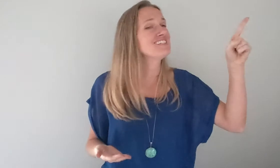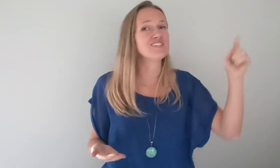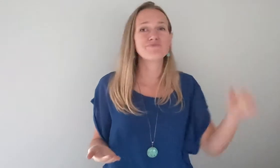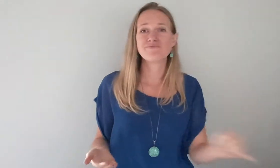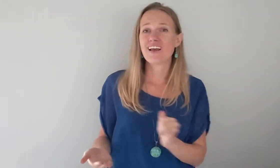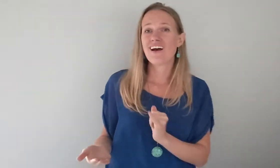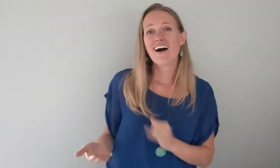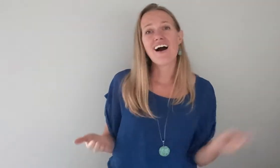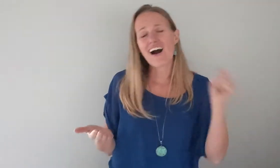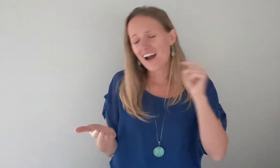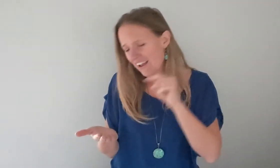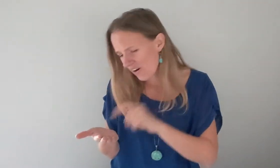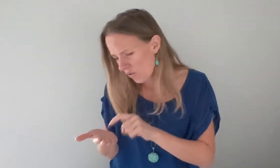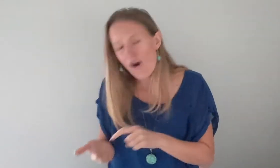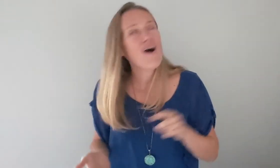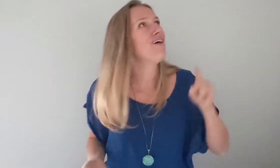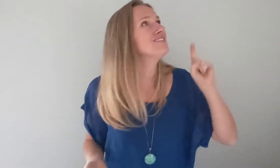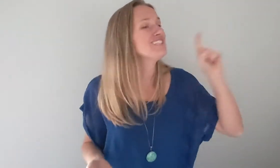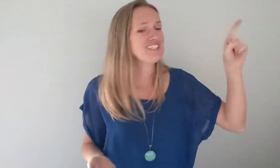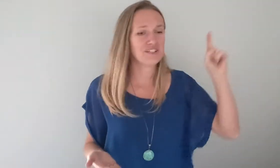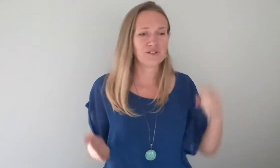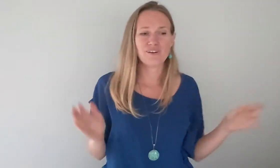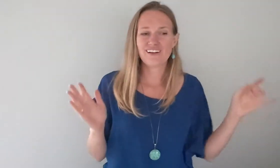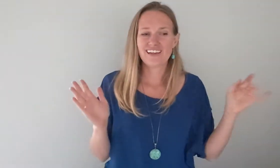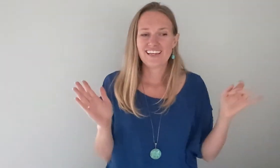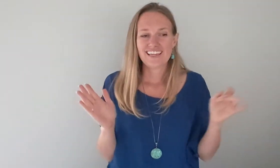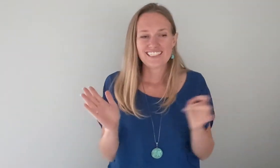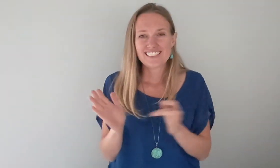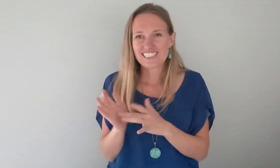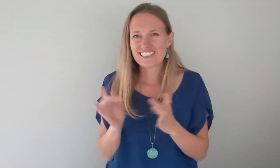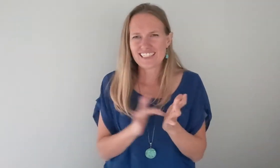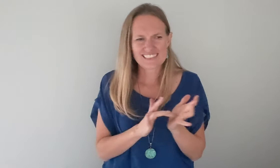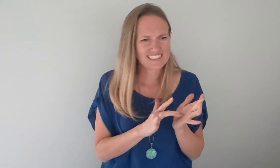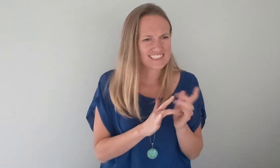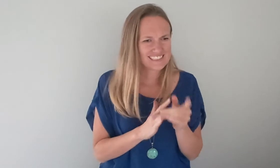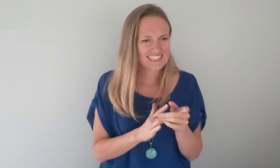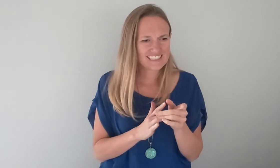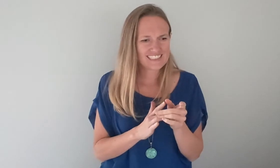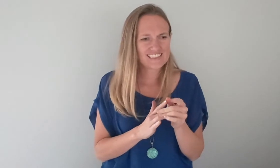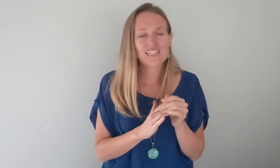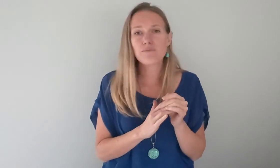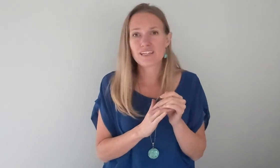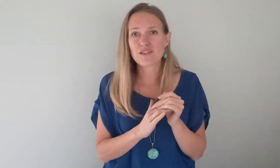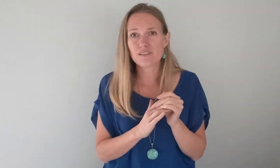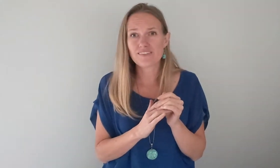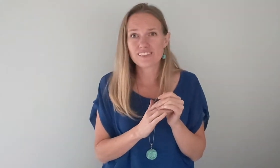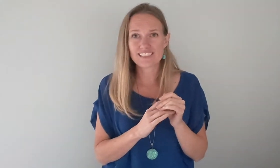you. I owe all to you, Jesus. It doesn't say Jesus there, but I do believe there's a